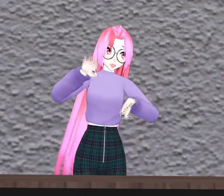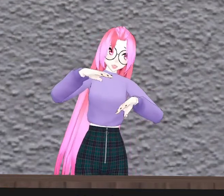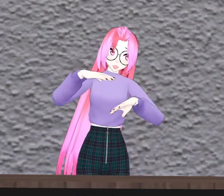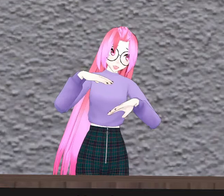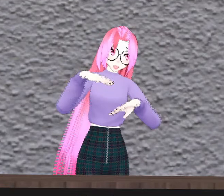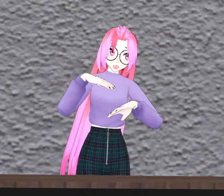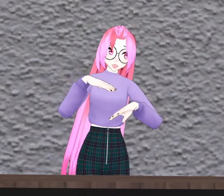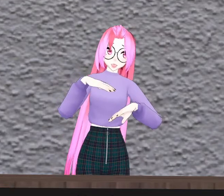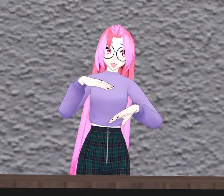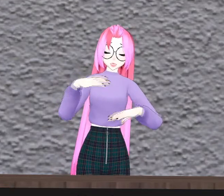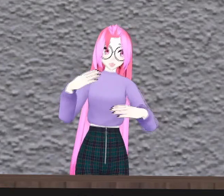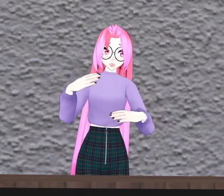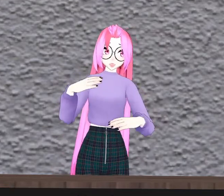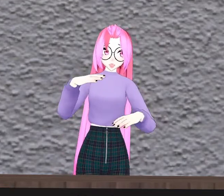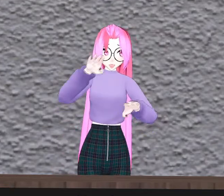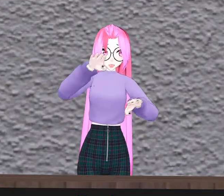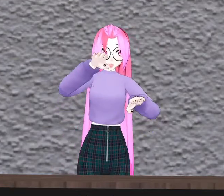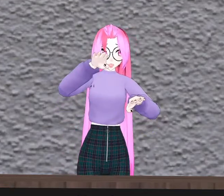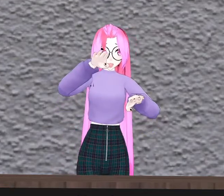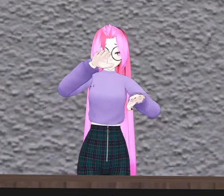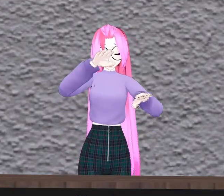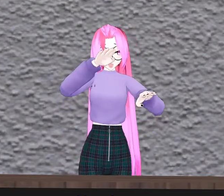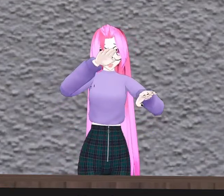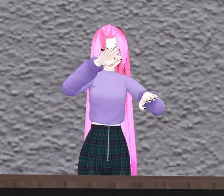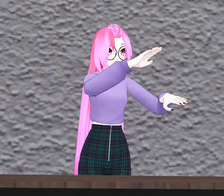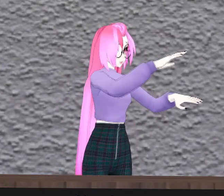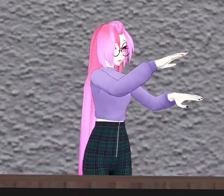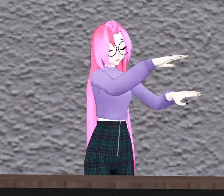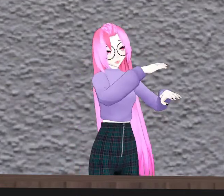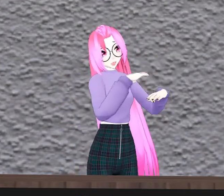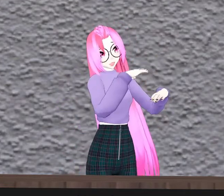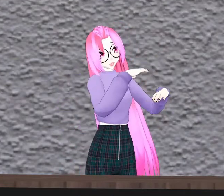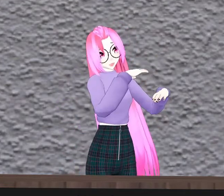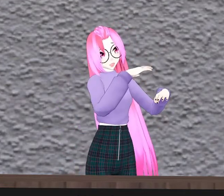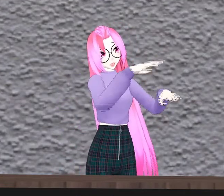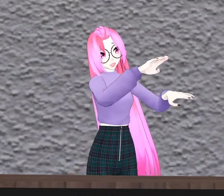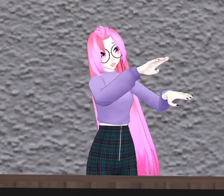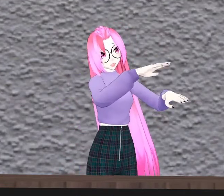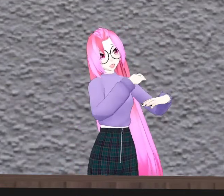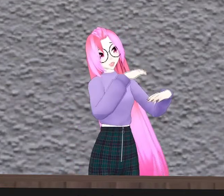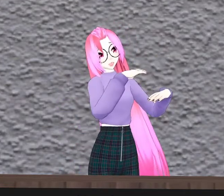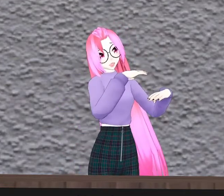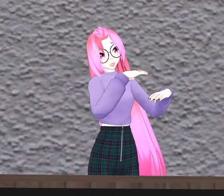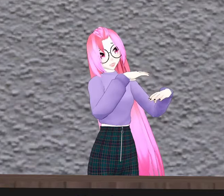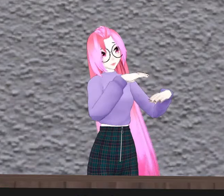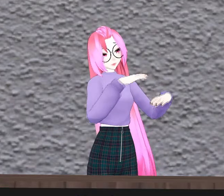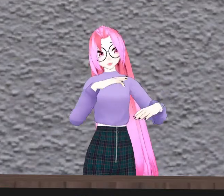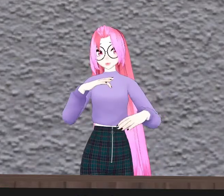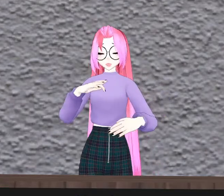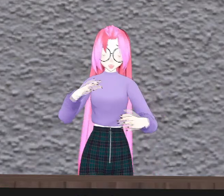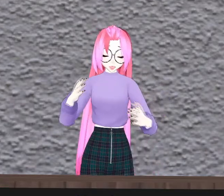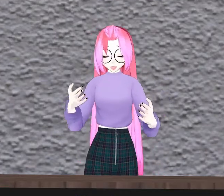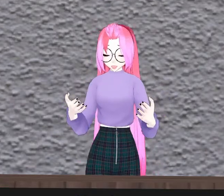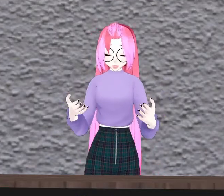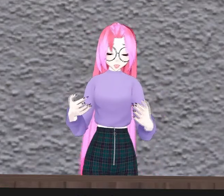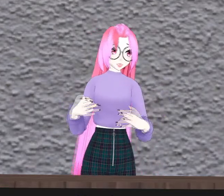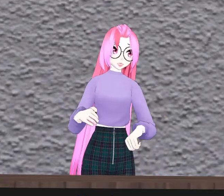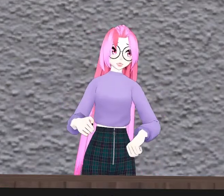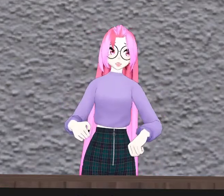has limitations. You go like from forward, bring it in, limit or limitations. It has limitations,